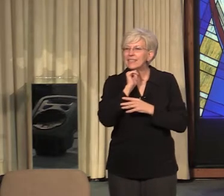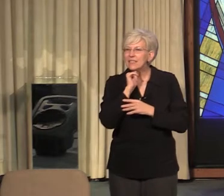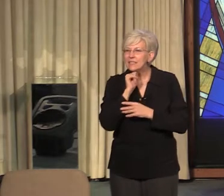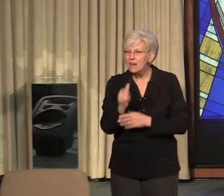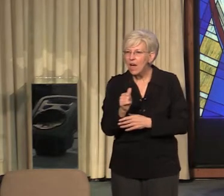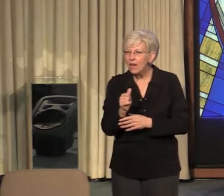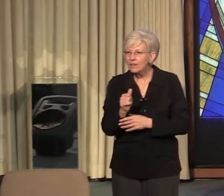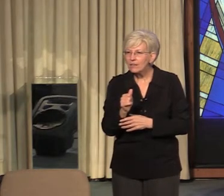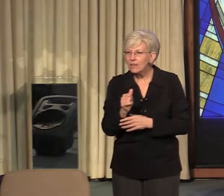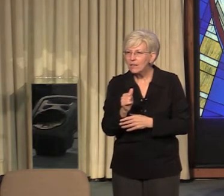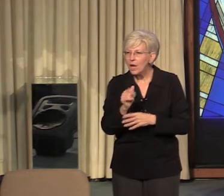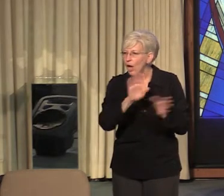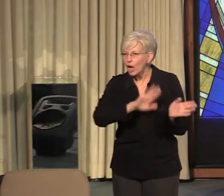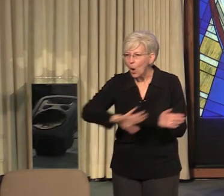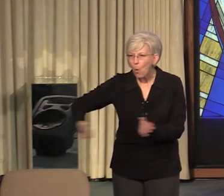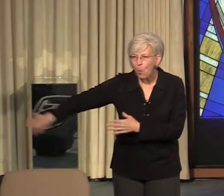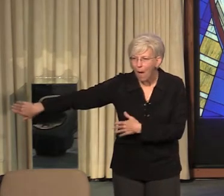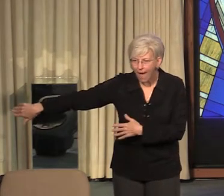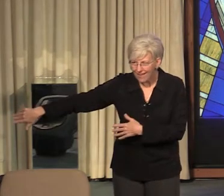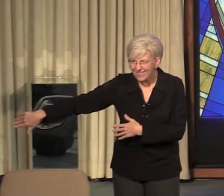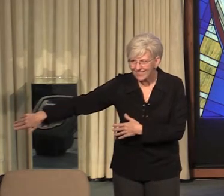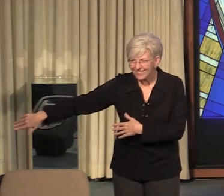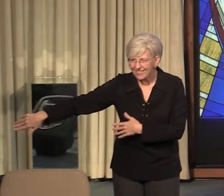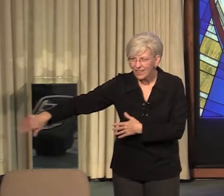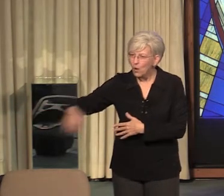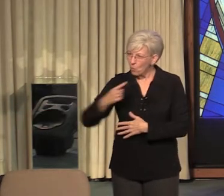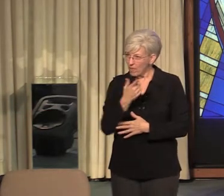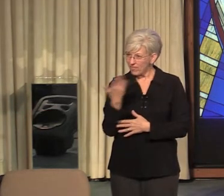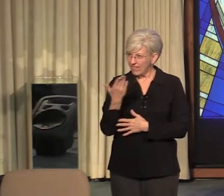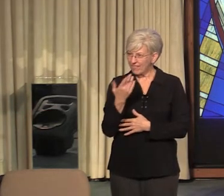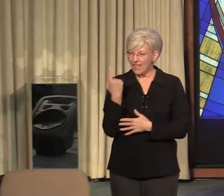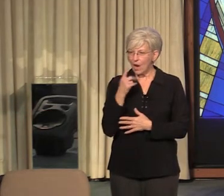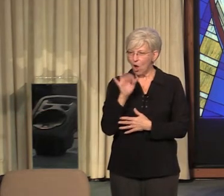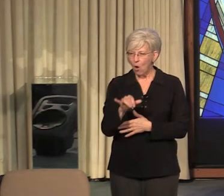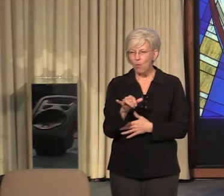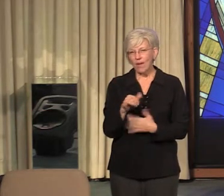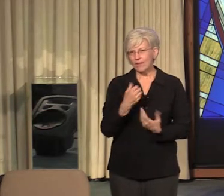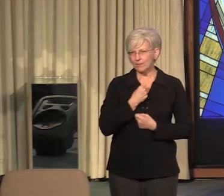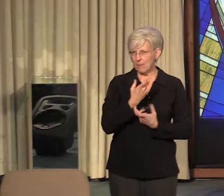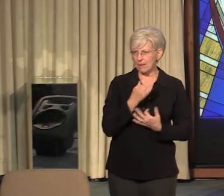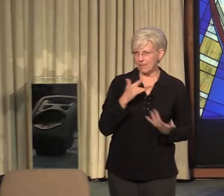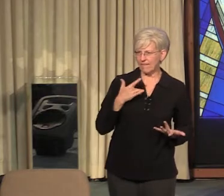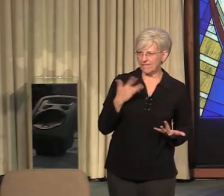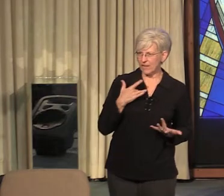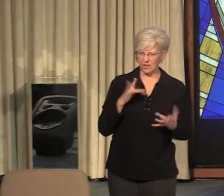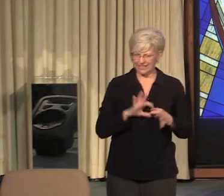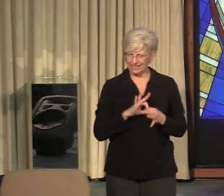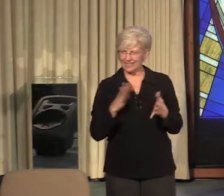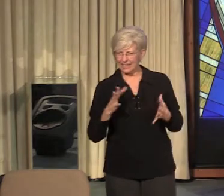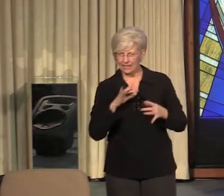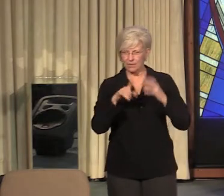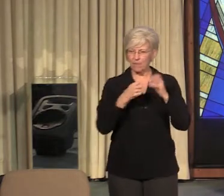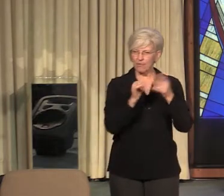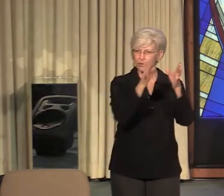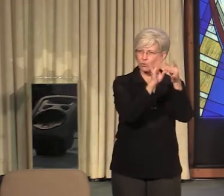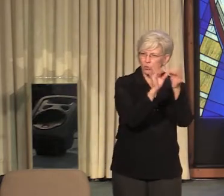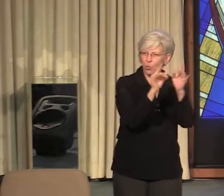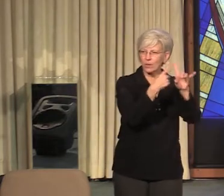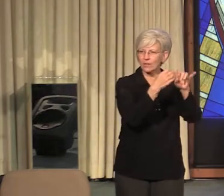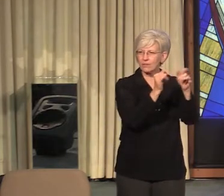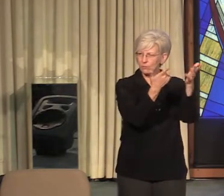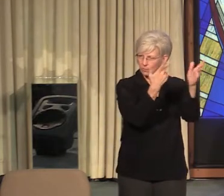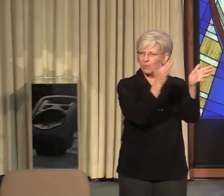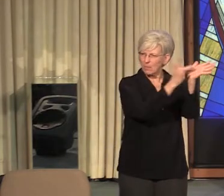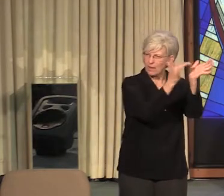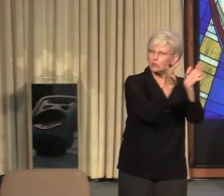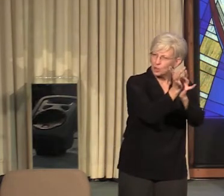away. You know, one of the things that always made me feel so disconnected from the stories about Jesus and about the healing that he